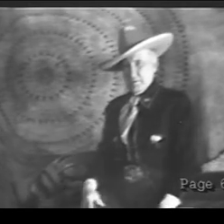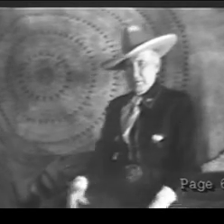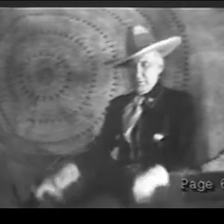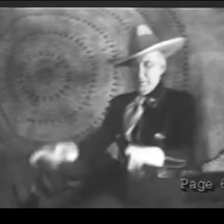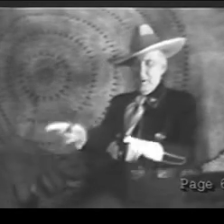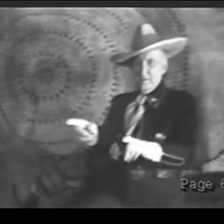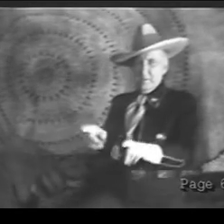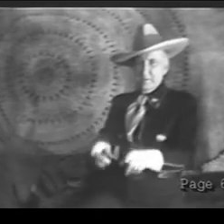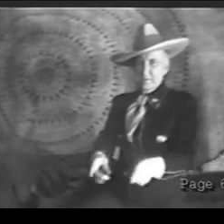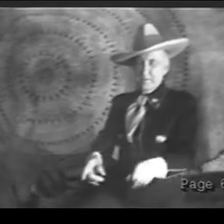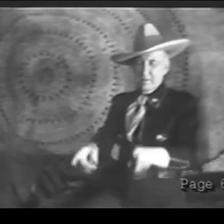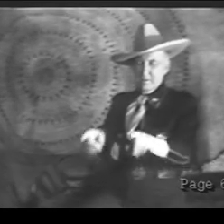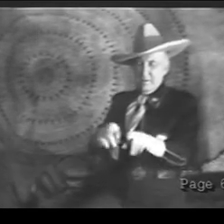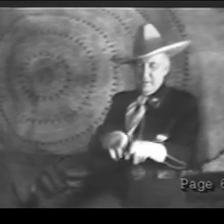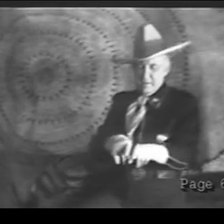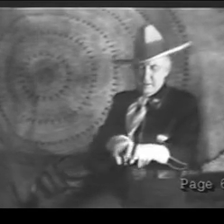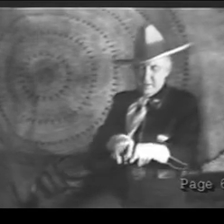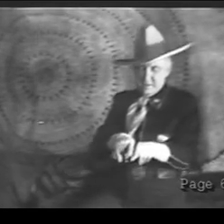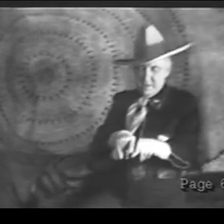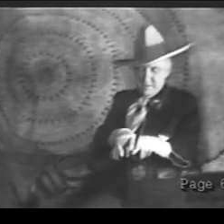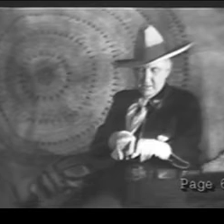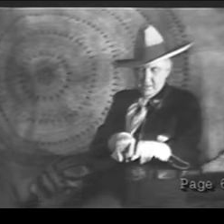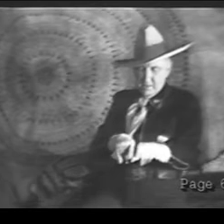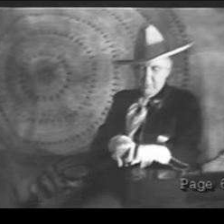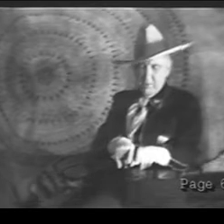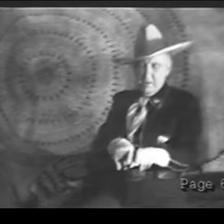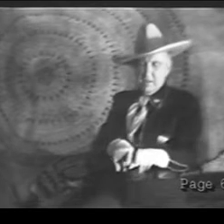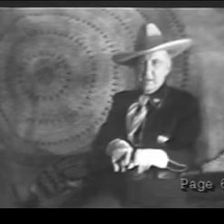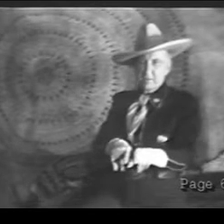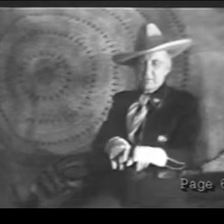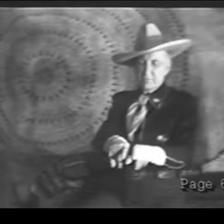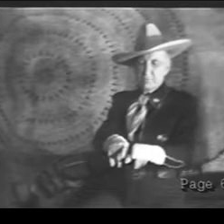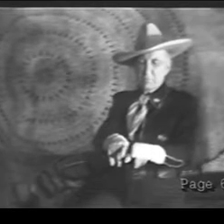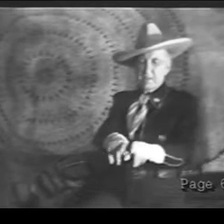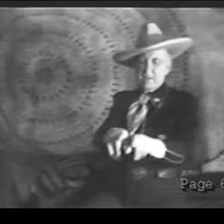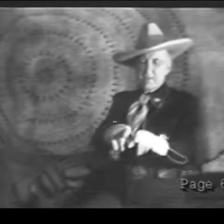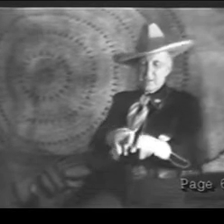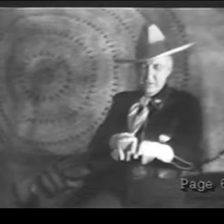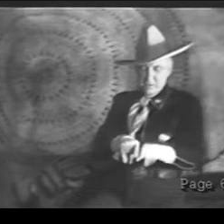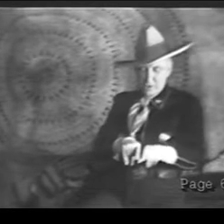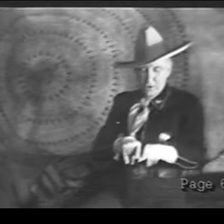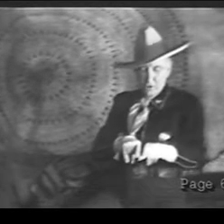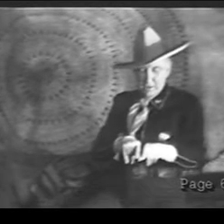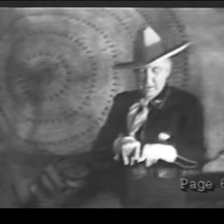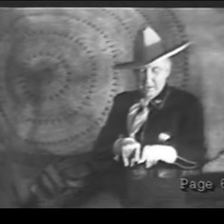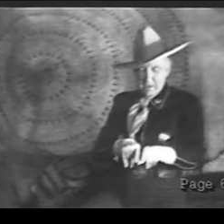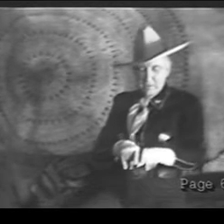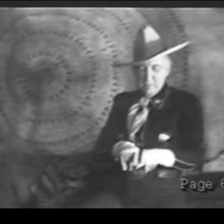to be married, I showed that sign of parallel. People are together. Or anything that